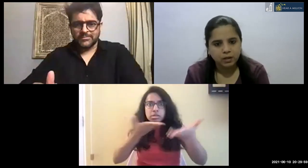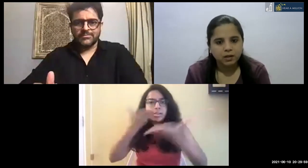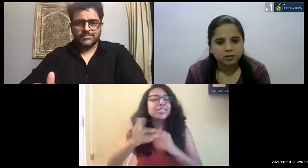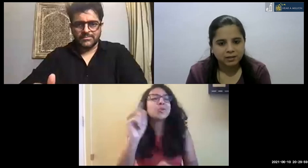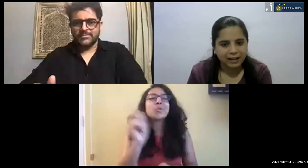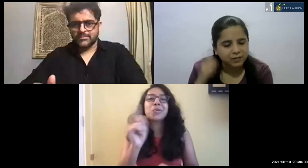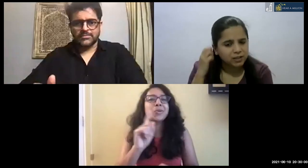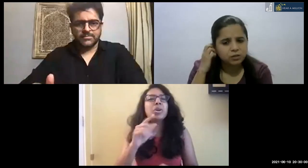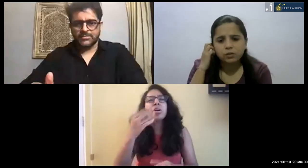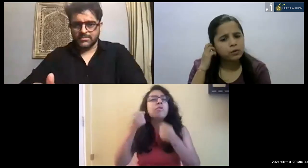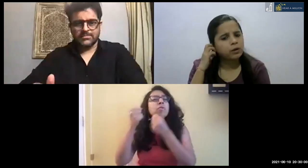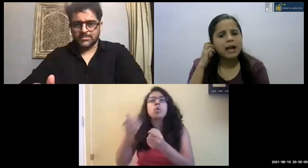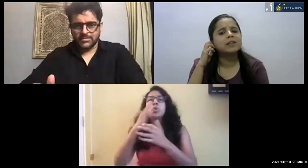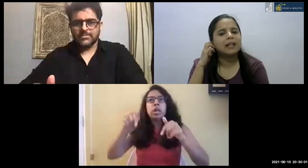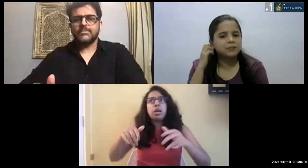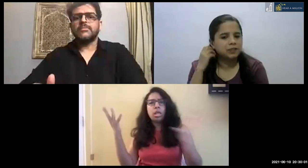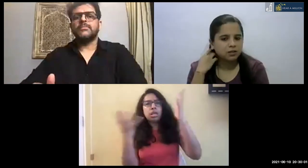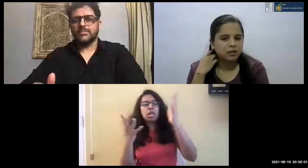Zoom.